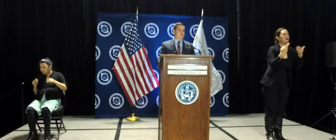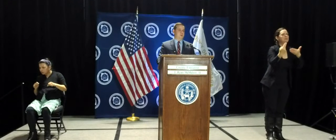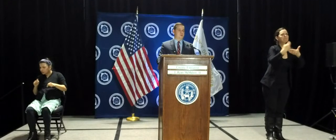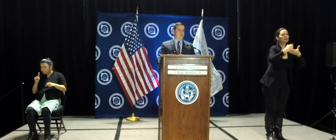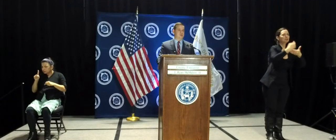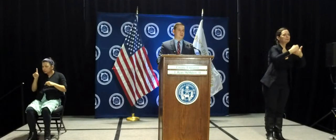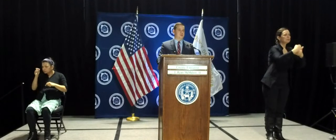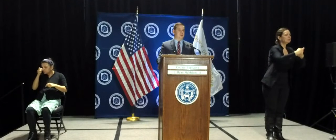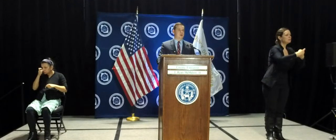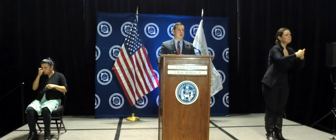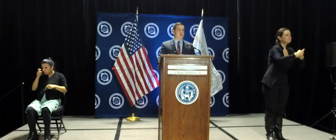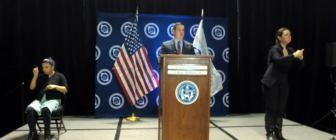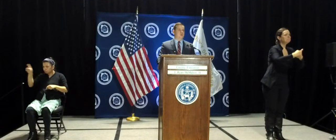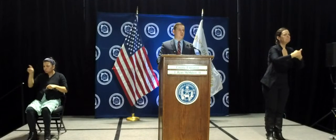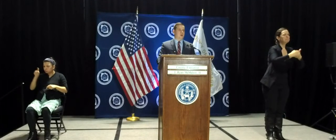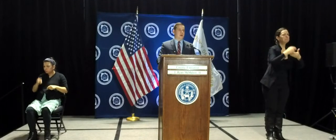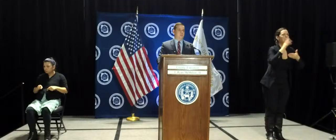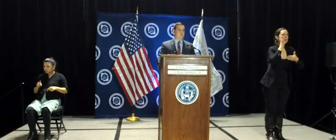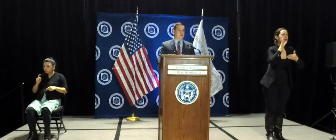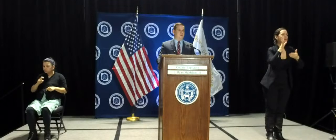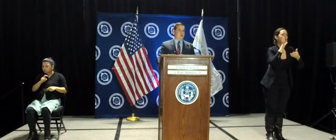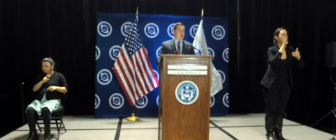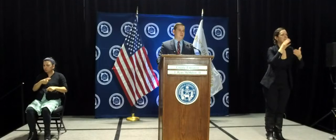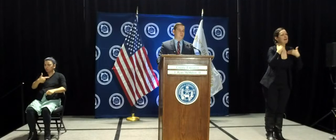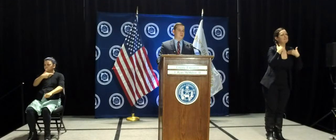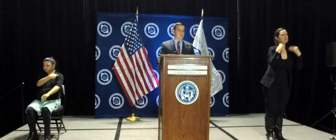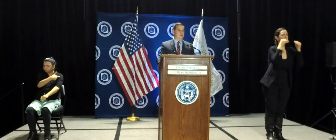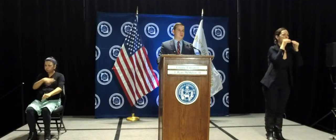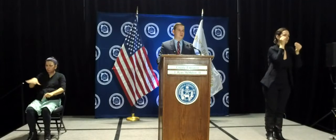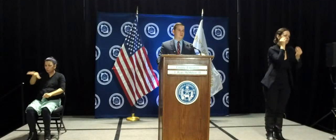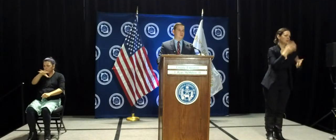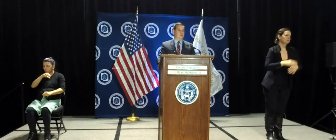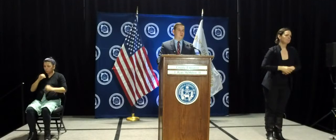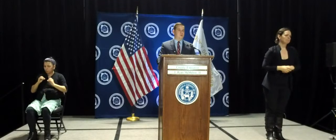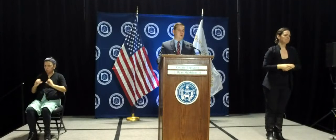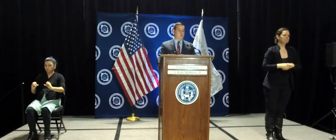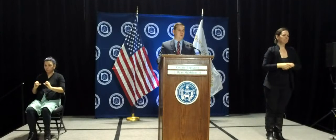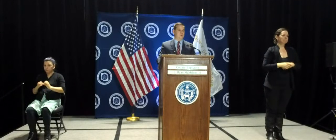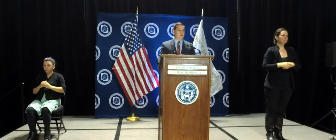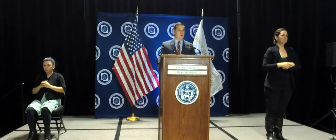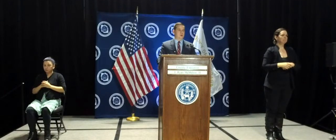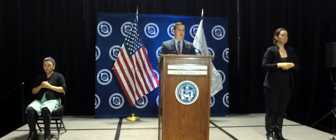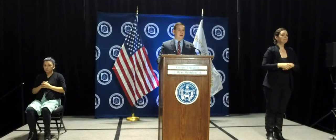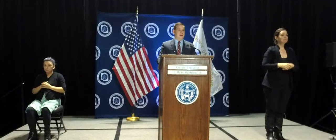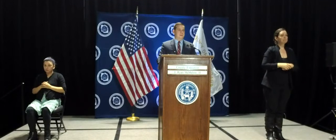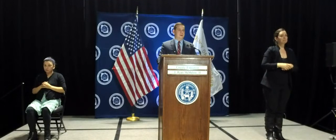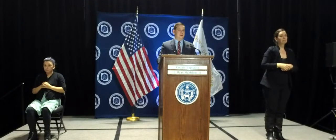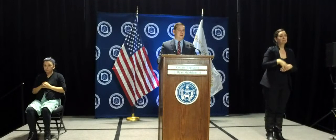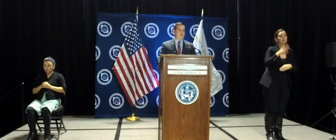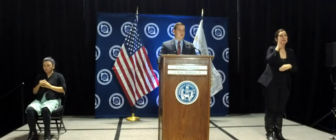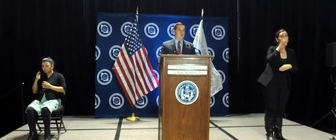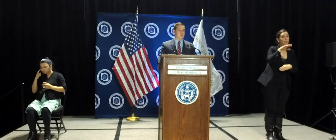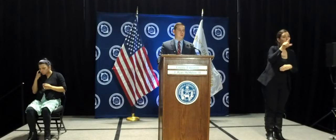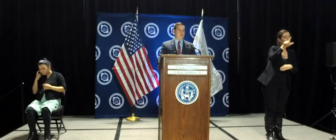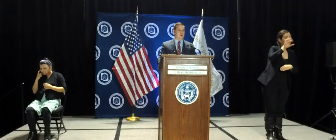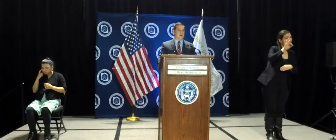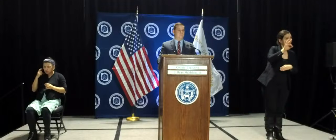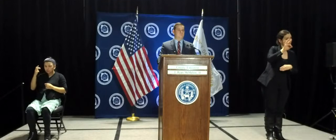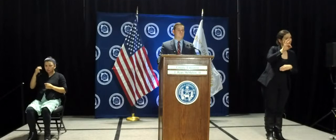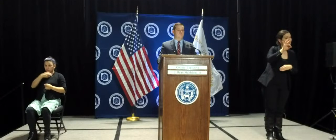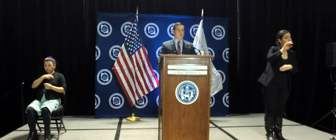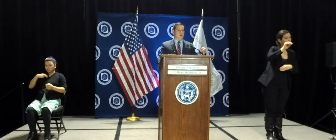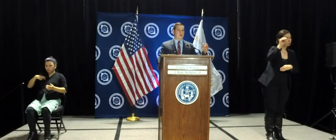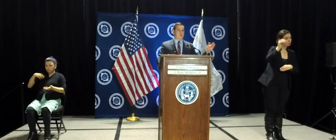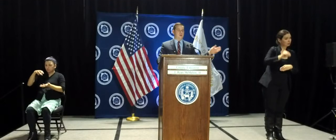at our hospitalizations, 29% of our hospitalizations are driven from nursing homes, and you look